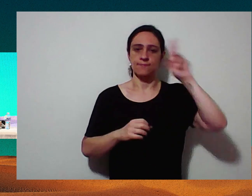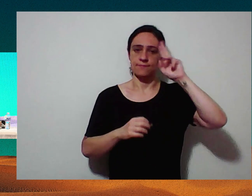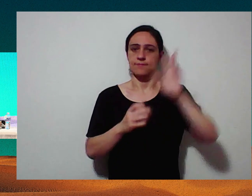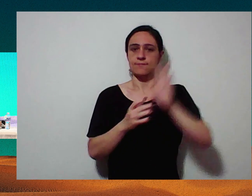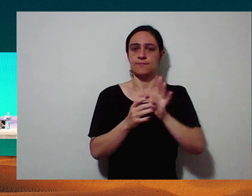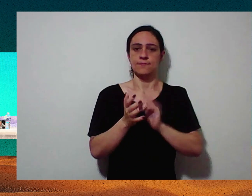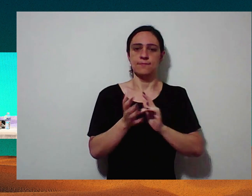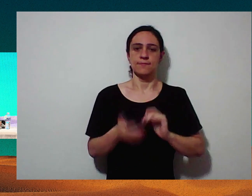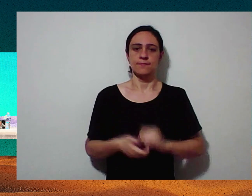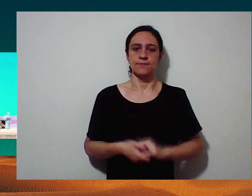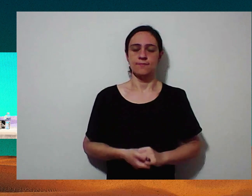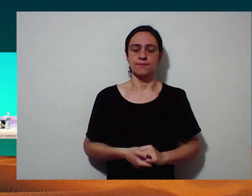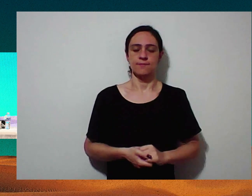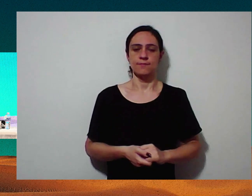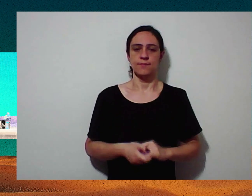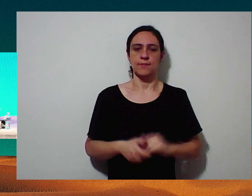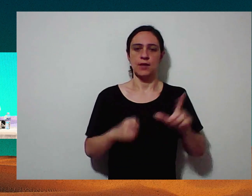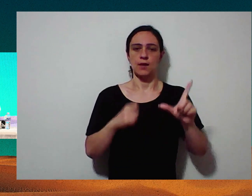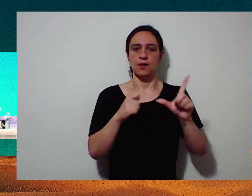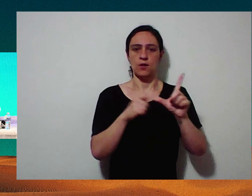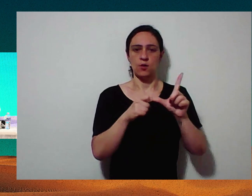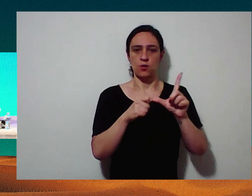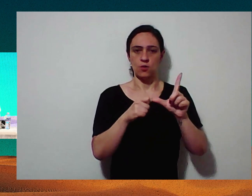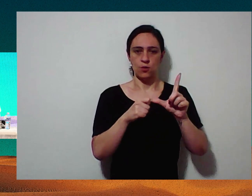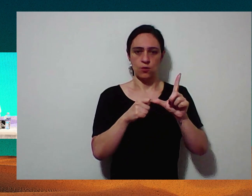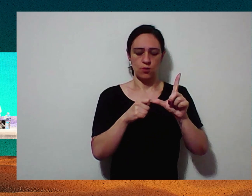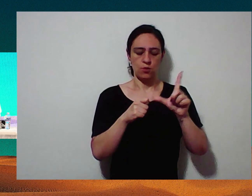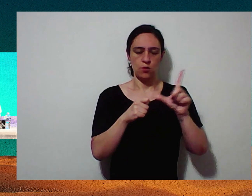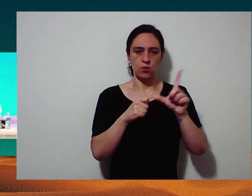Lucas 22. Luke 22.